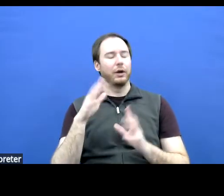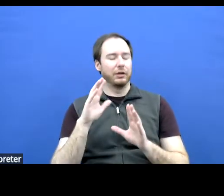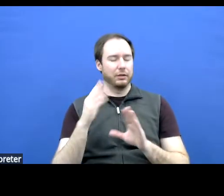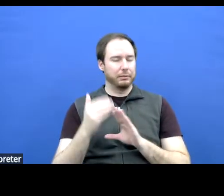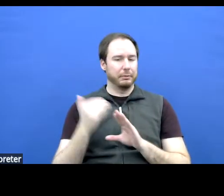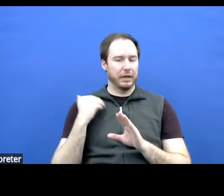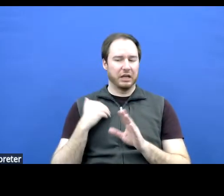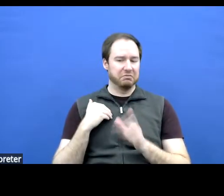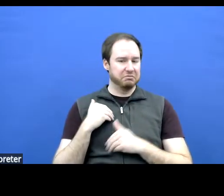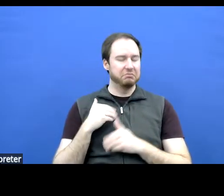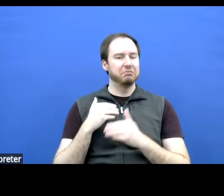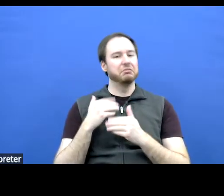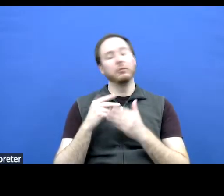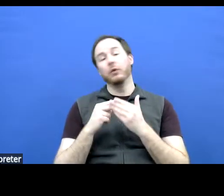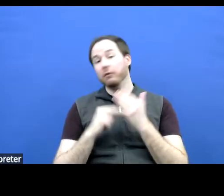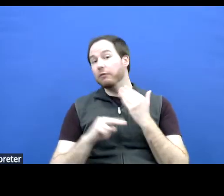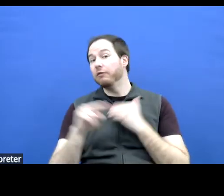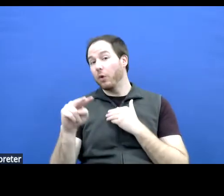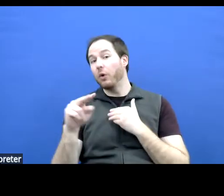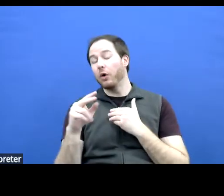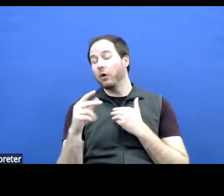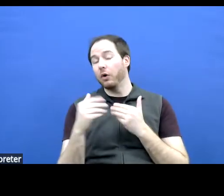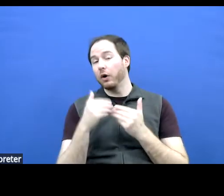forward. And in moving forward,